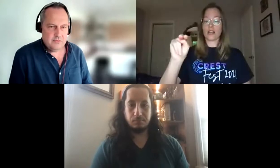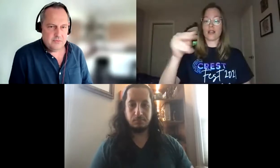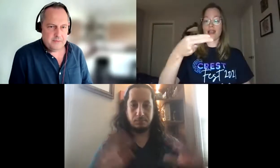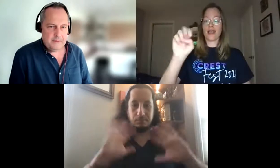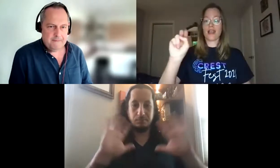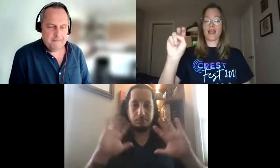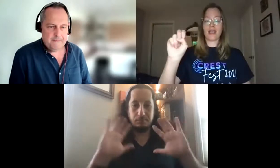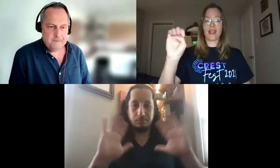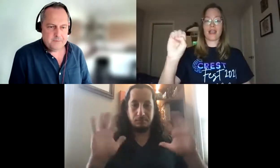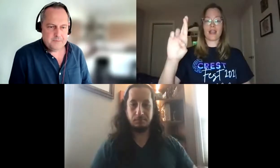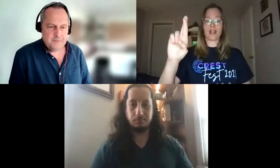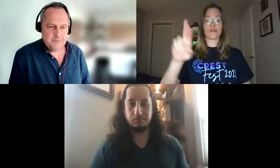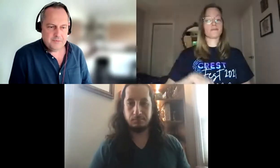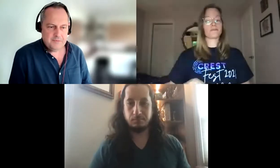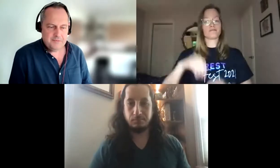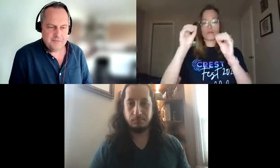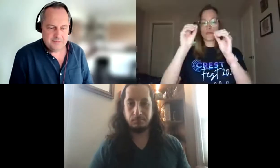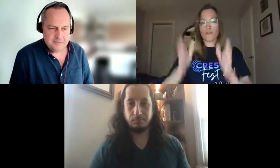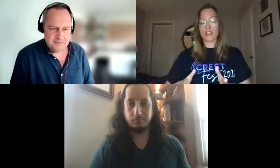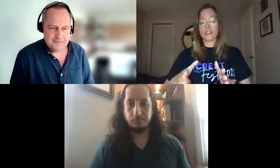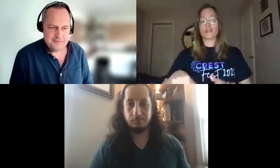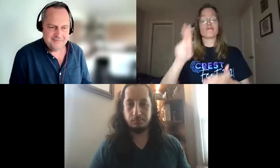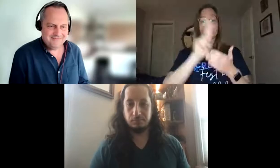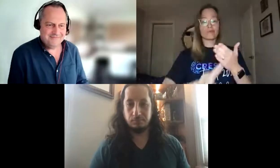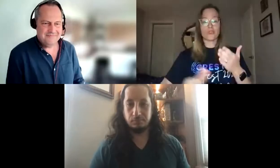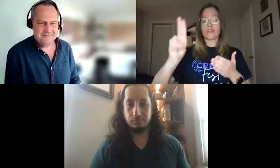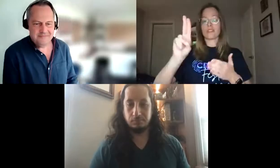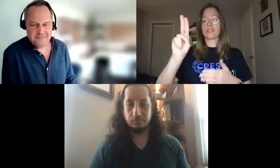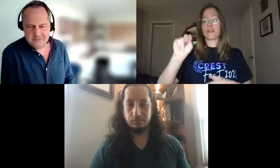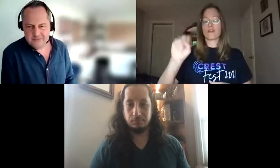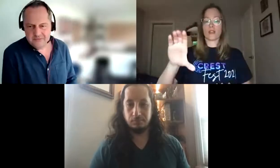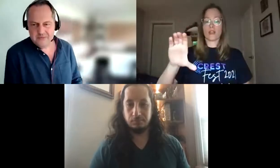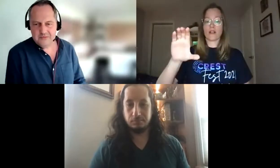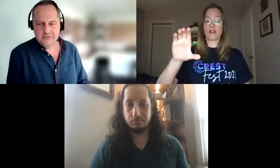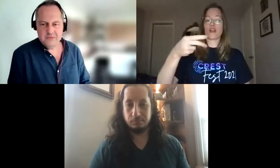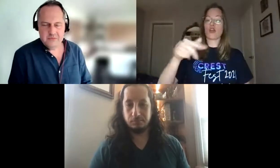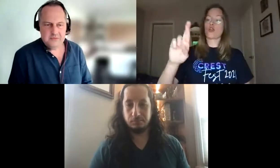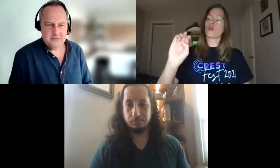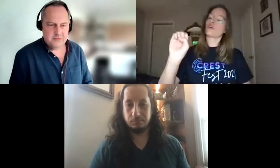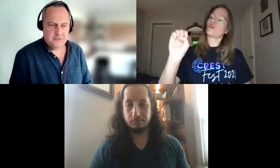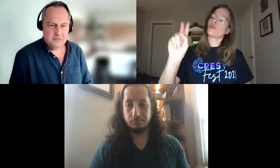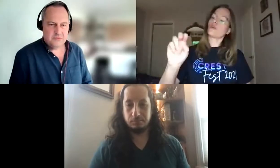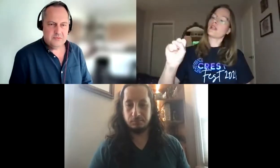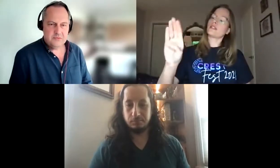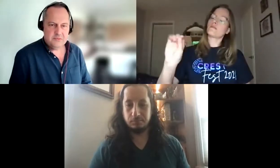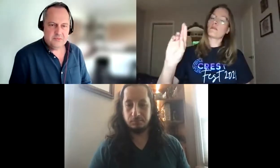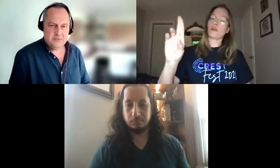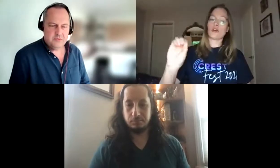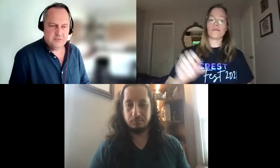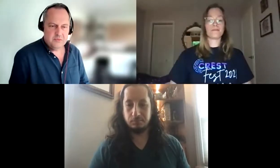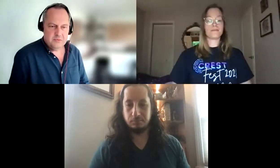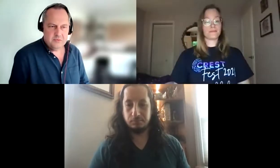And he'll be joined by Dr. John Henner, who's a professor at the University of North Carolina, Greensboro.